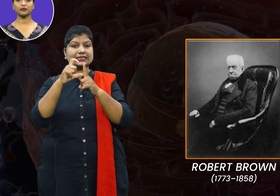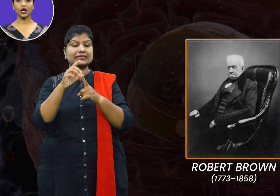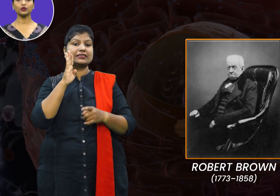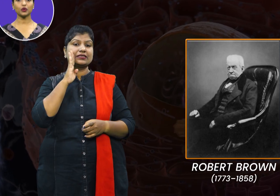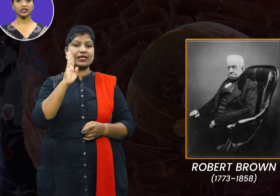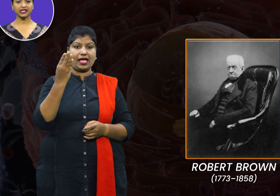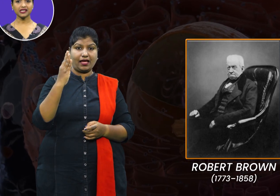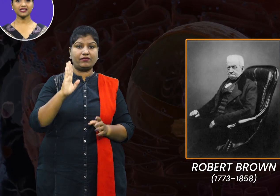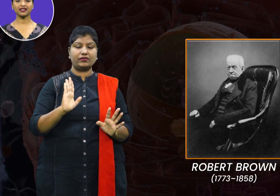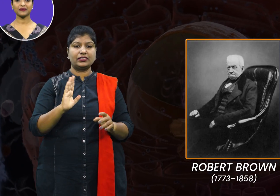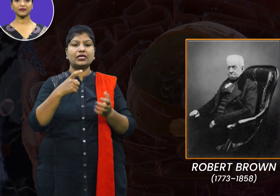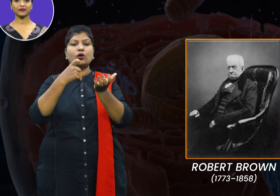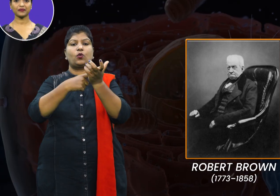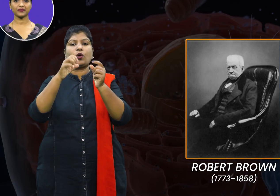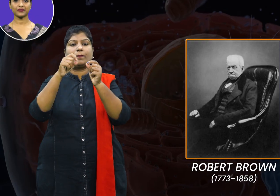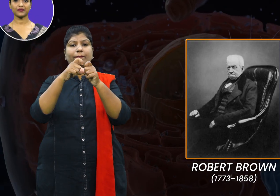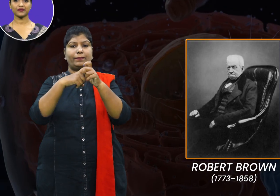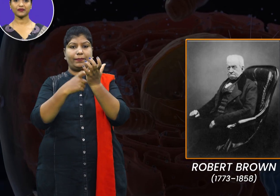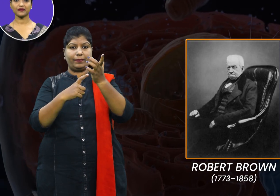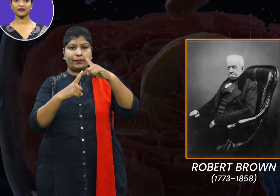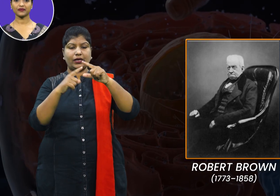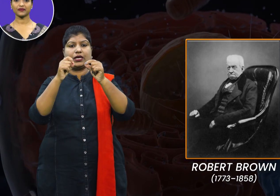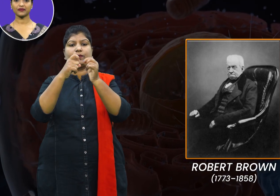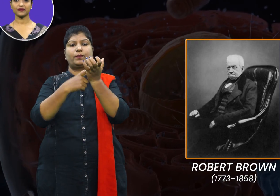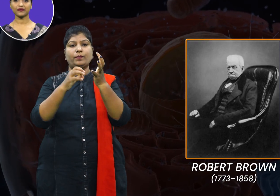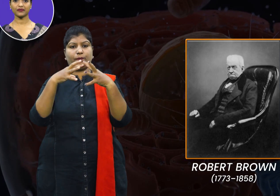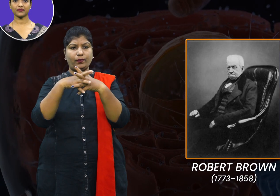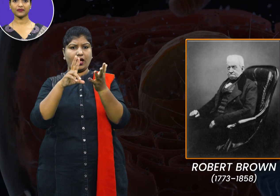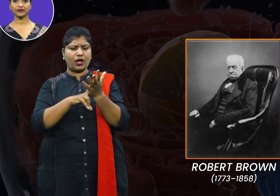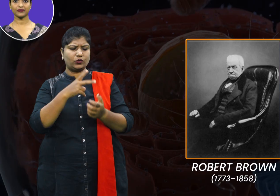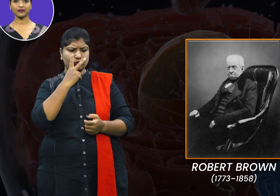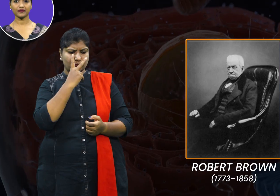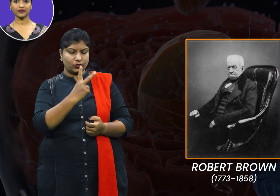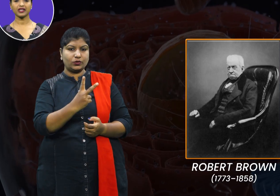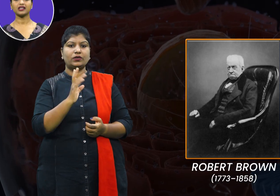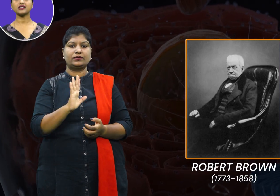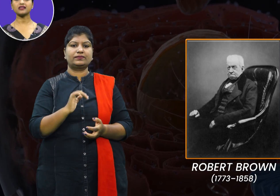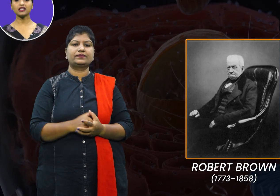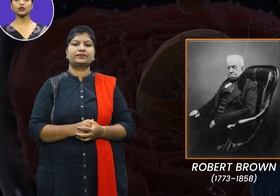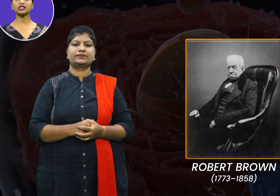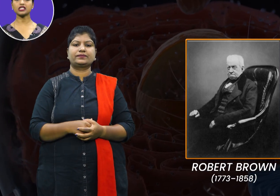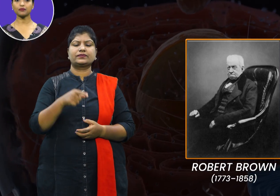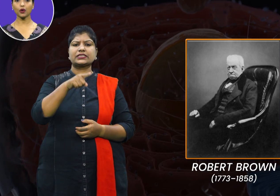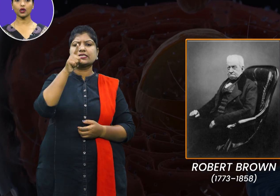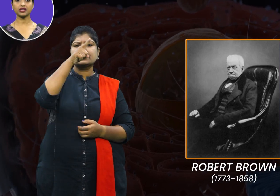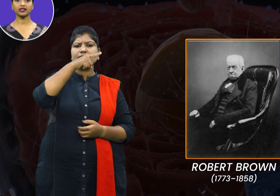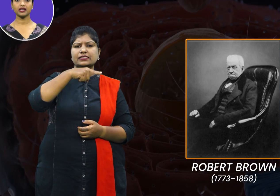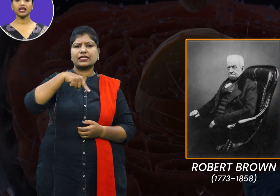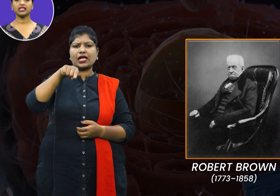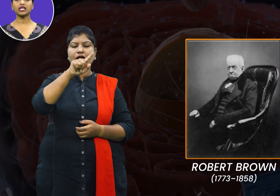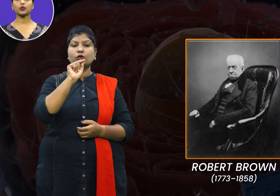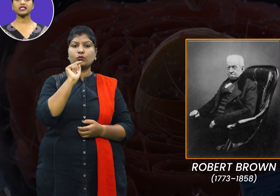Robert Brown noticed a circular